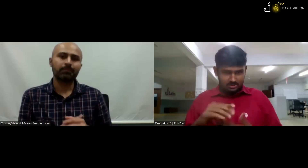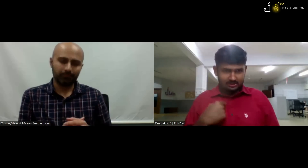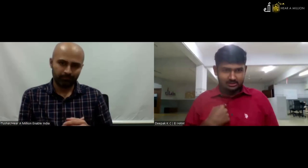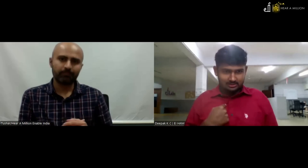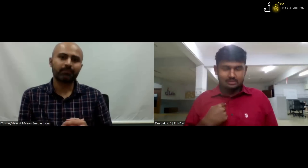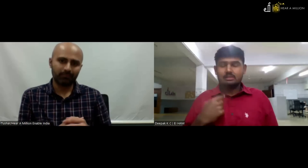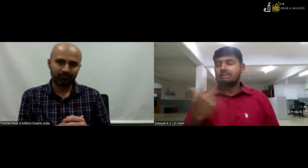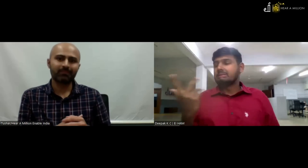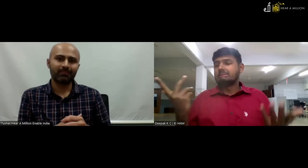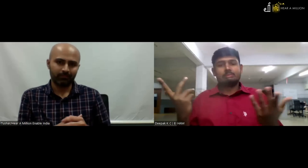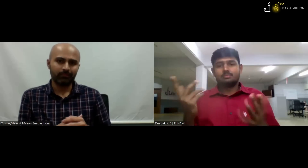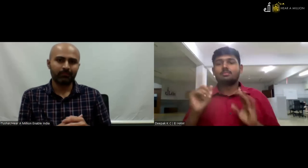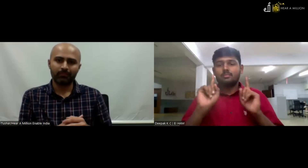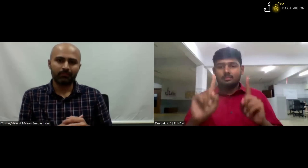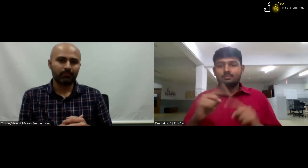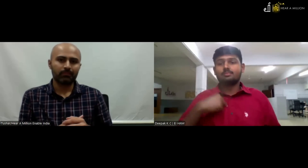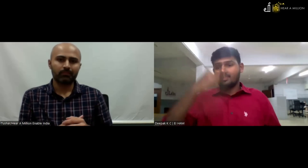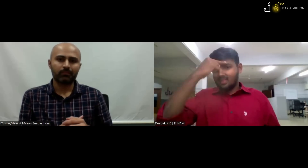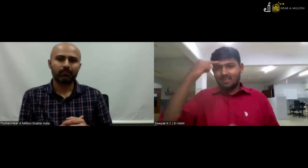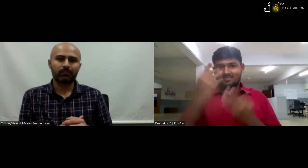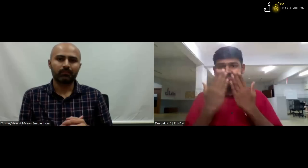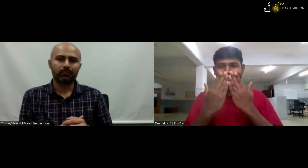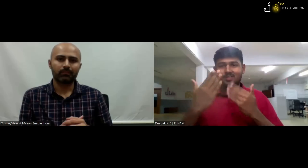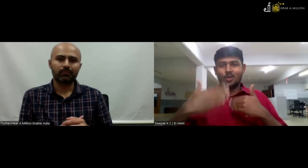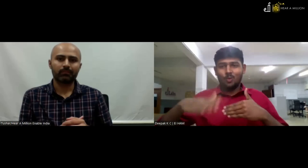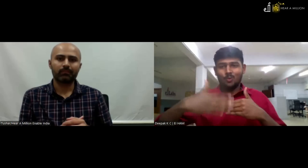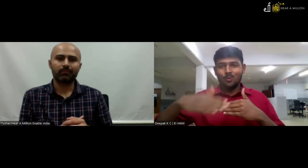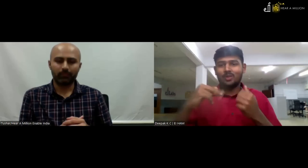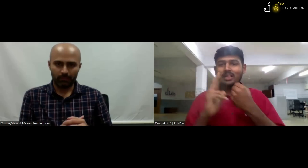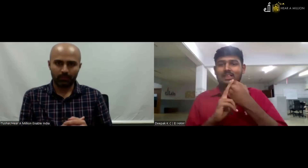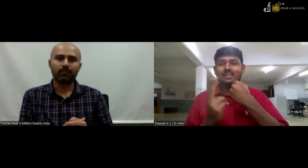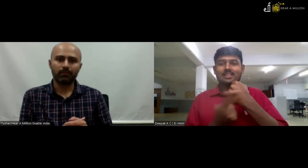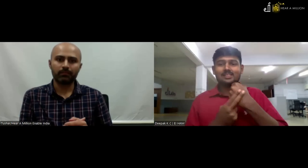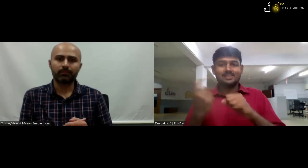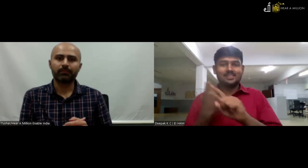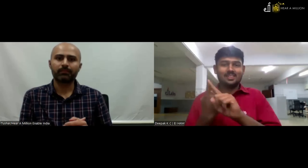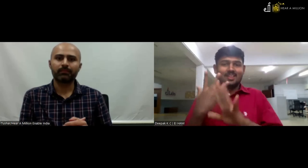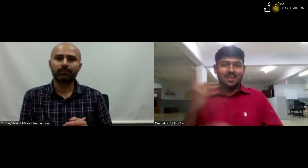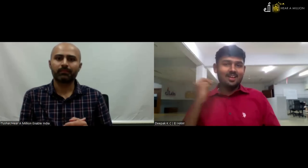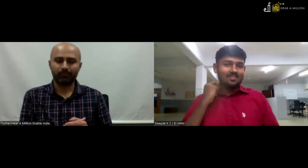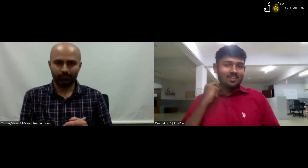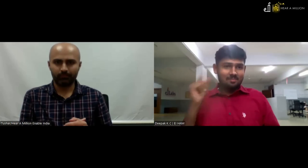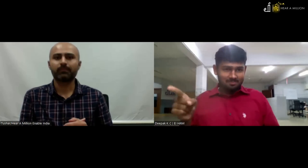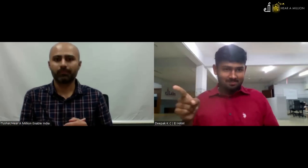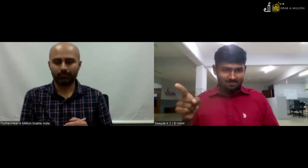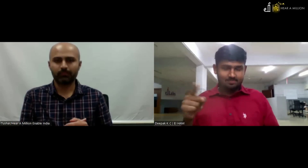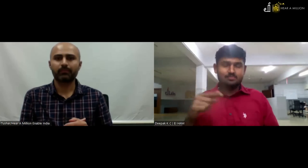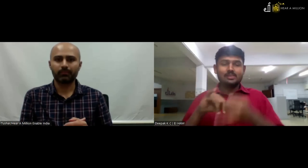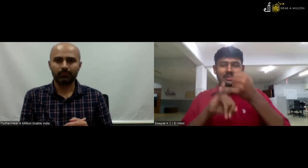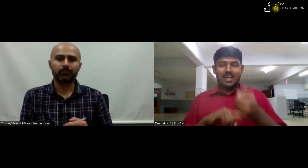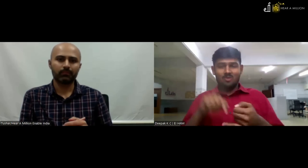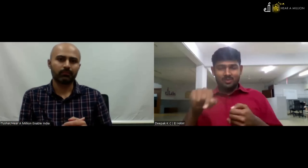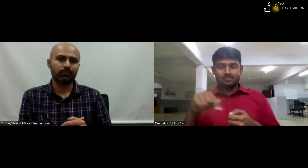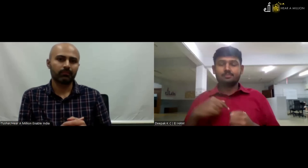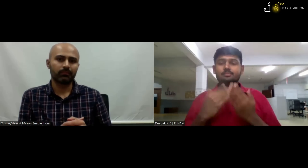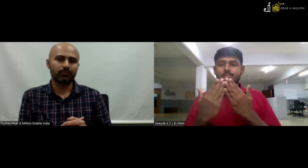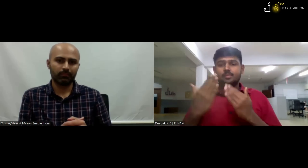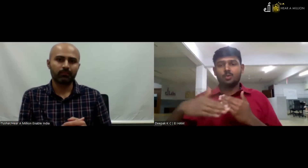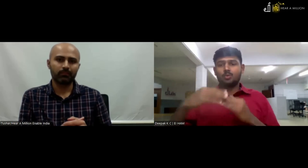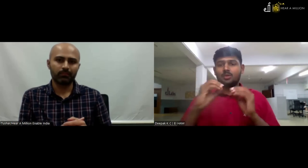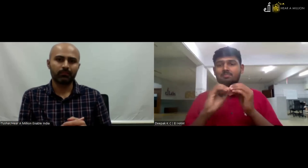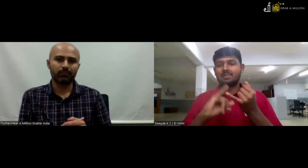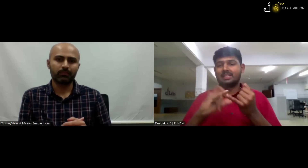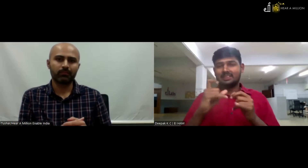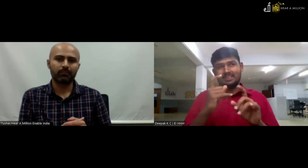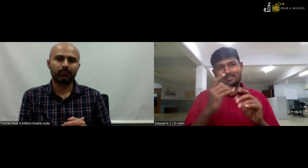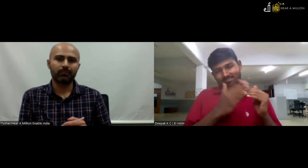investigation, I could, I don't like this kind of process. It's not a clean process. At that time, I was studying at National Institute of Speech